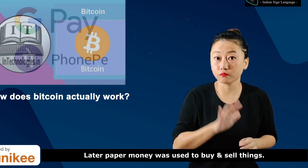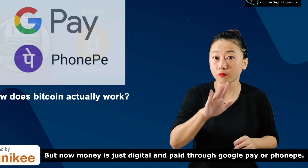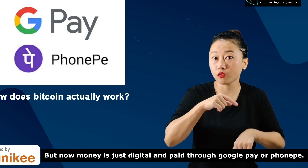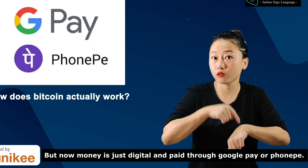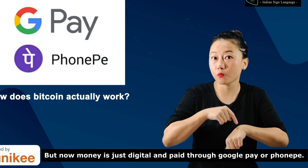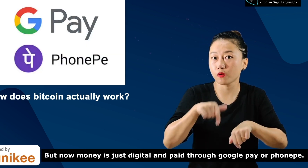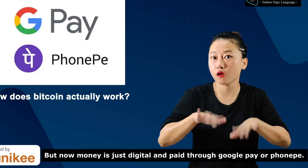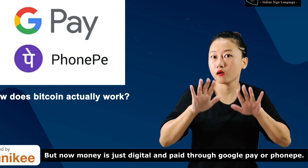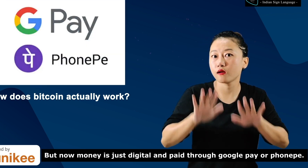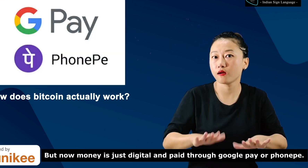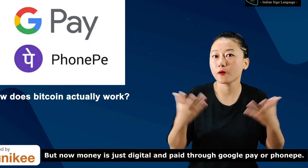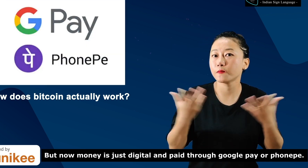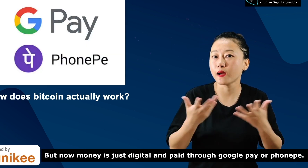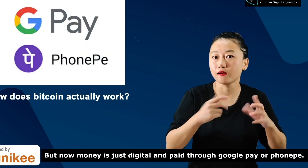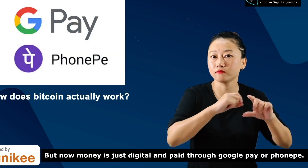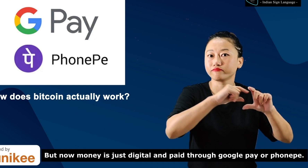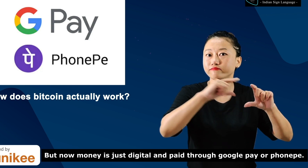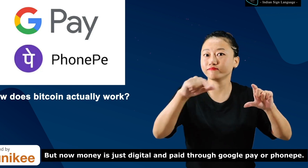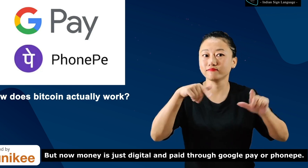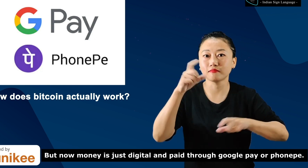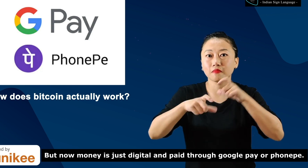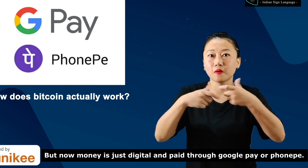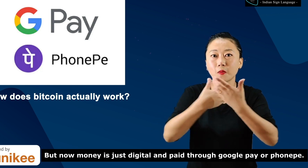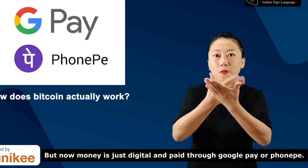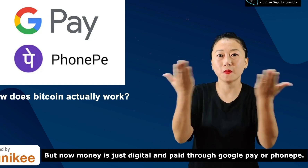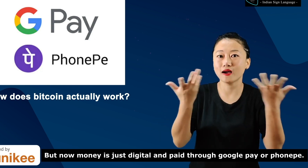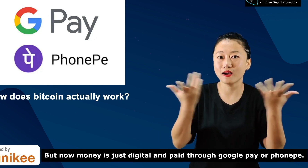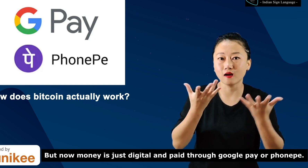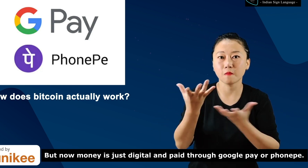But now money is just digital and paid through Google Pay or Phone Pay